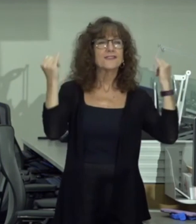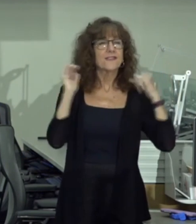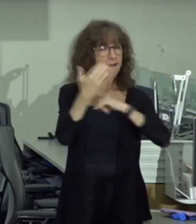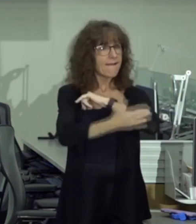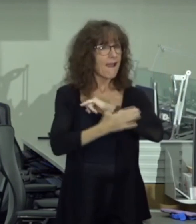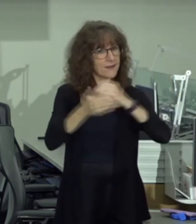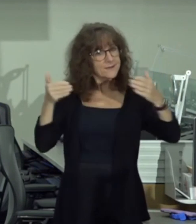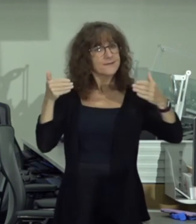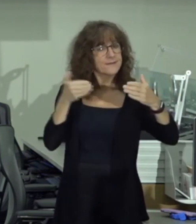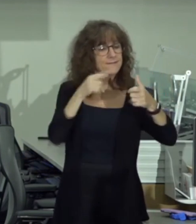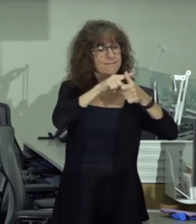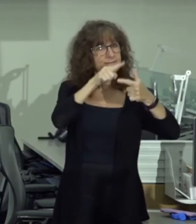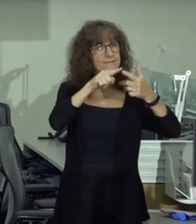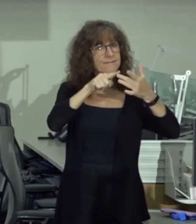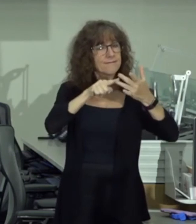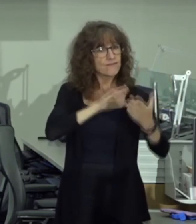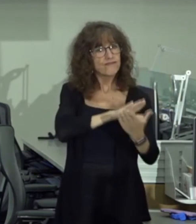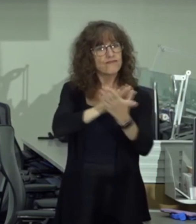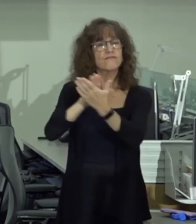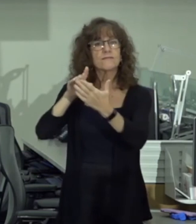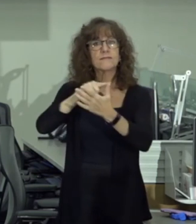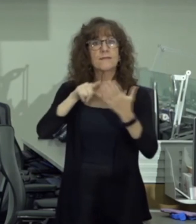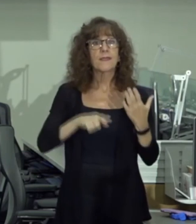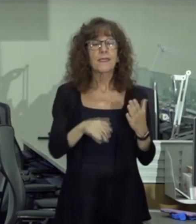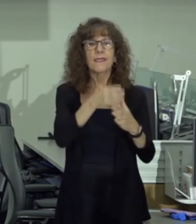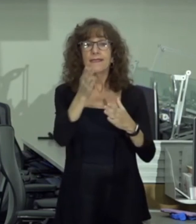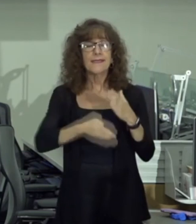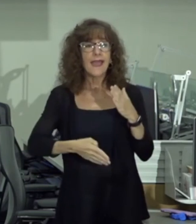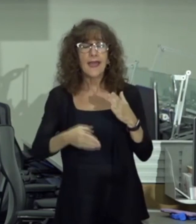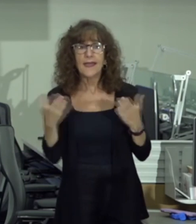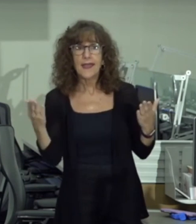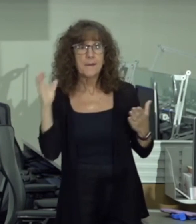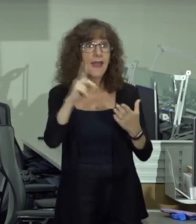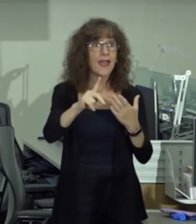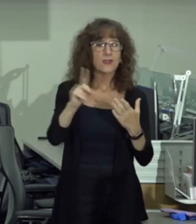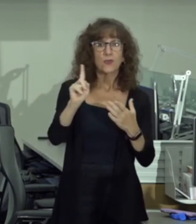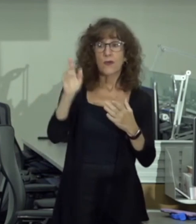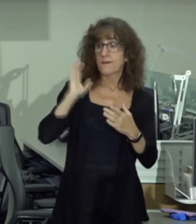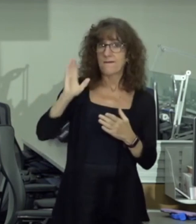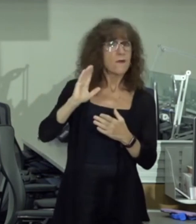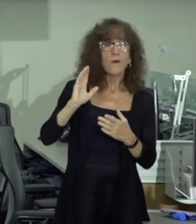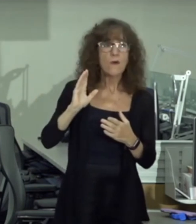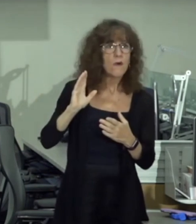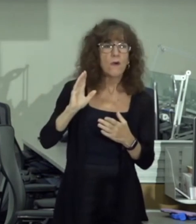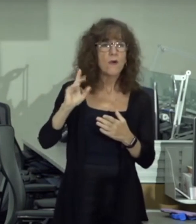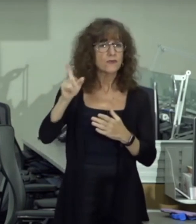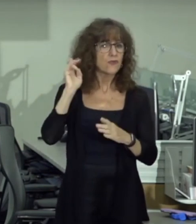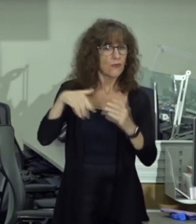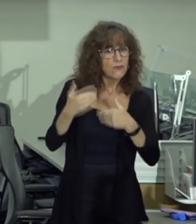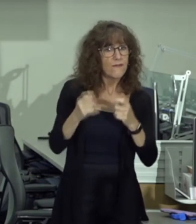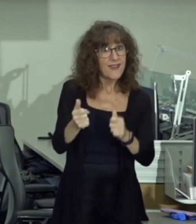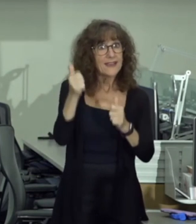county approaches each of these areas. In the end, the goal is not to get back to where we were. The goal is to go faster